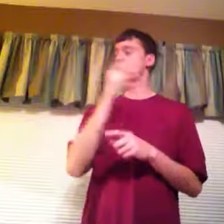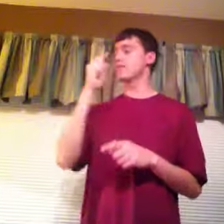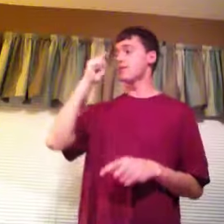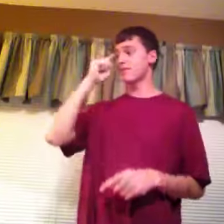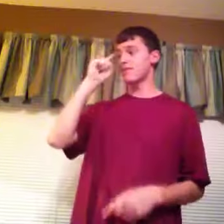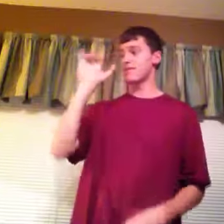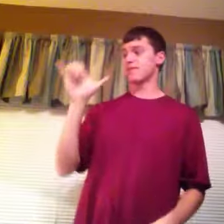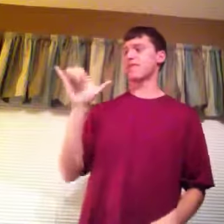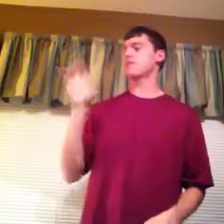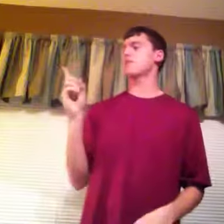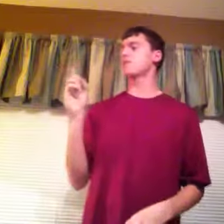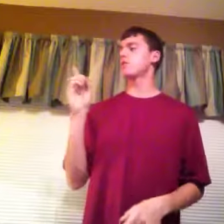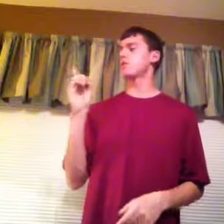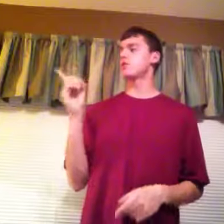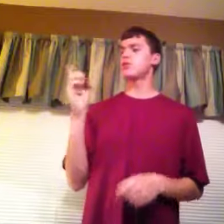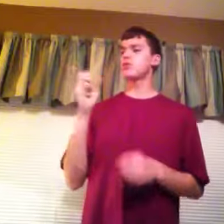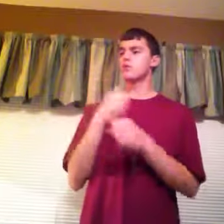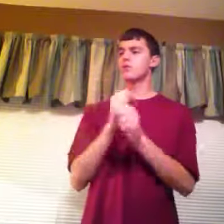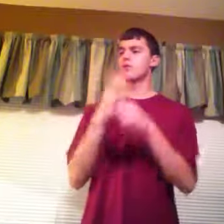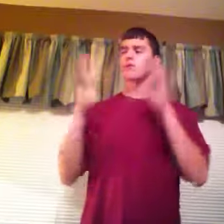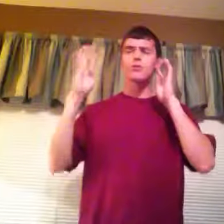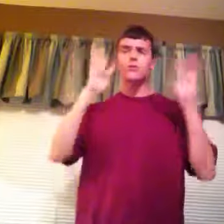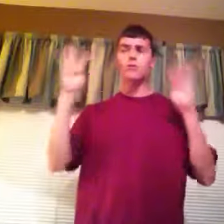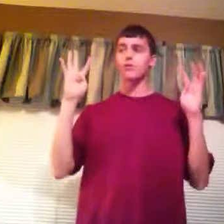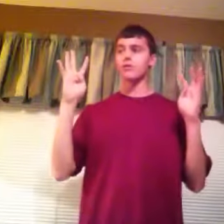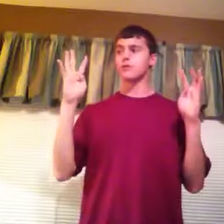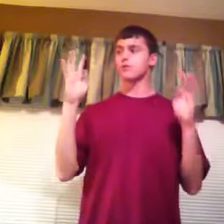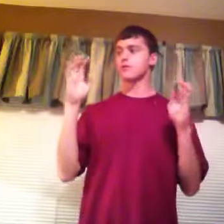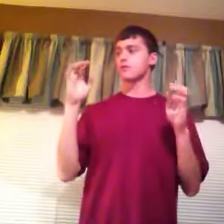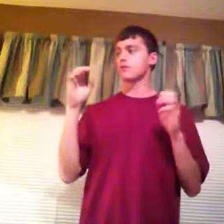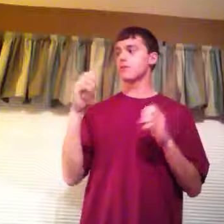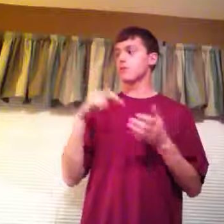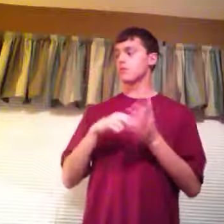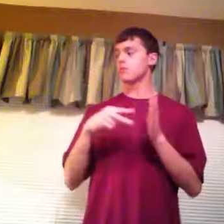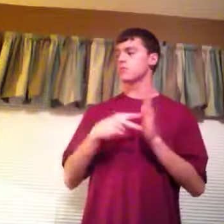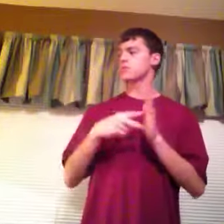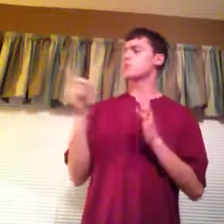It wasn't as loud as it was. And also, you're trying to go to take a picture.